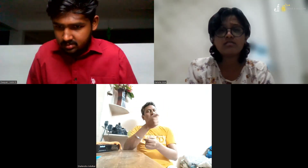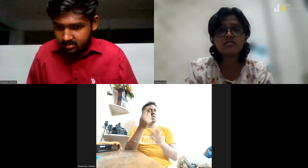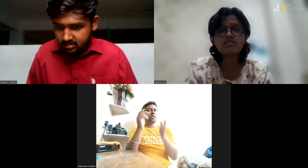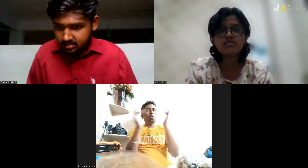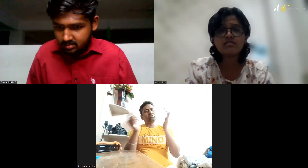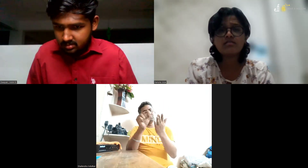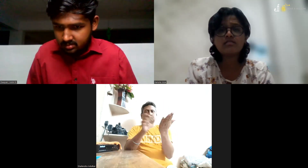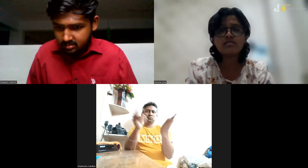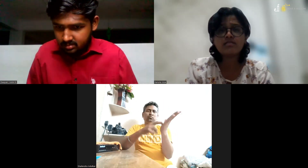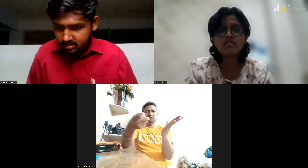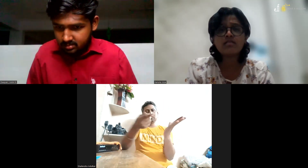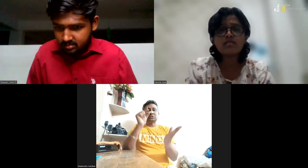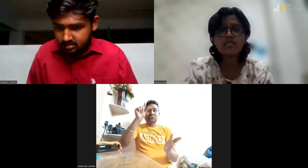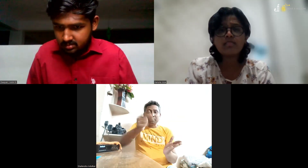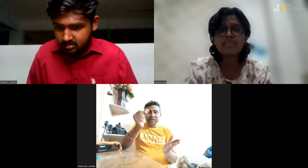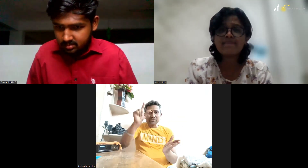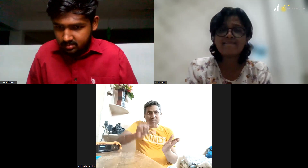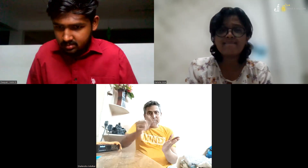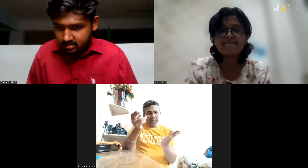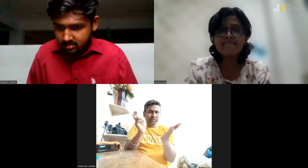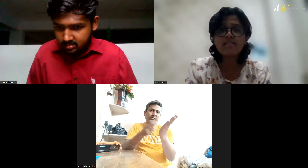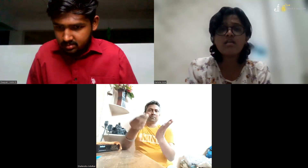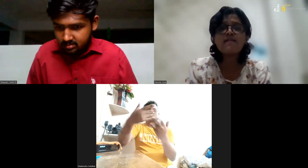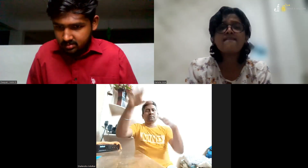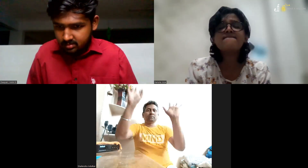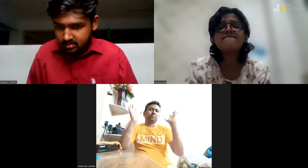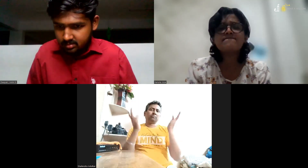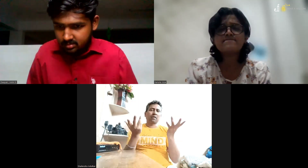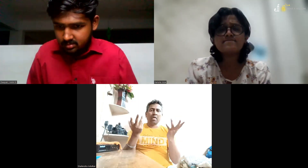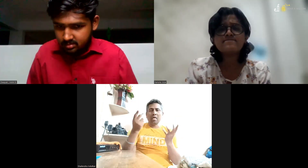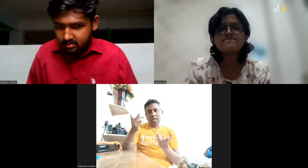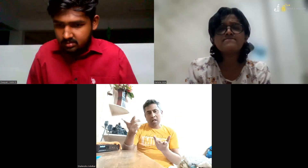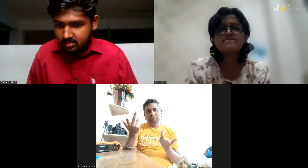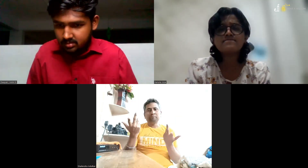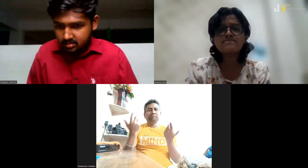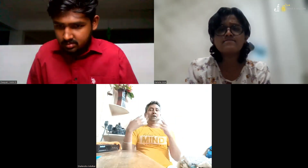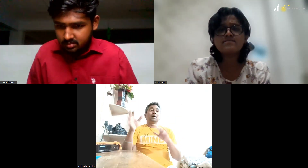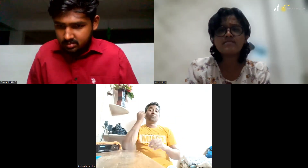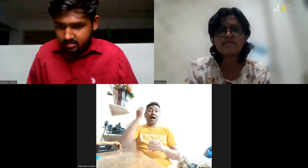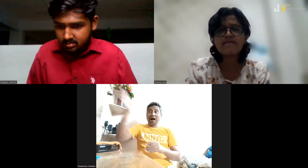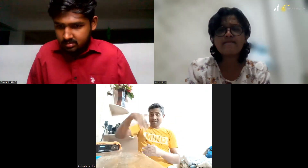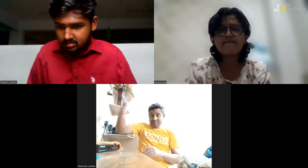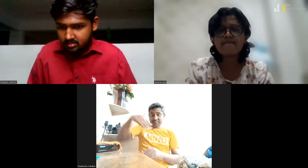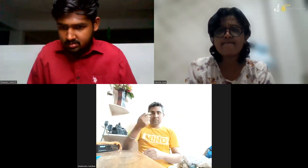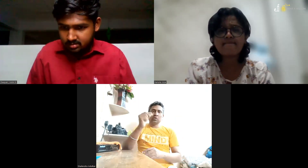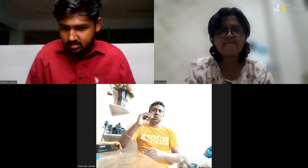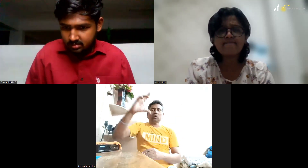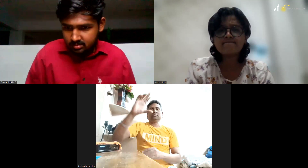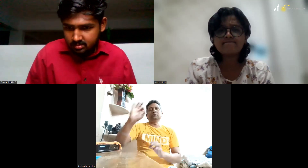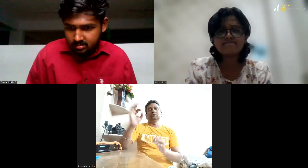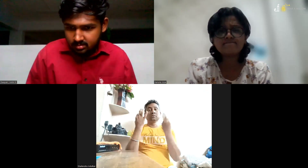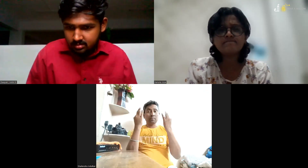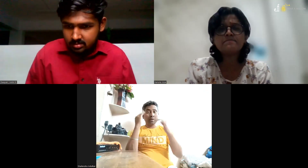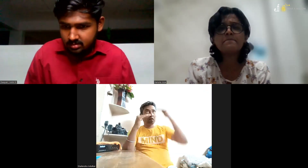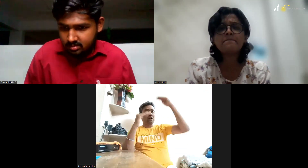So and also there are some services like when we booked, so there are few services which were